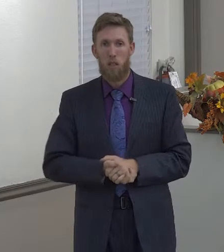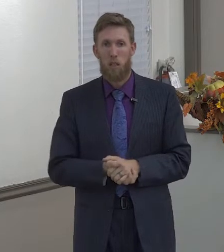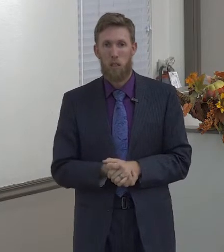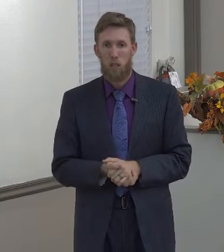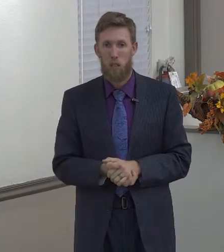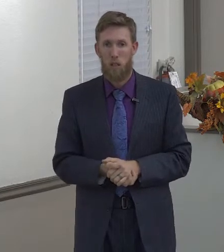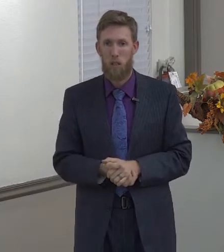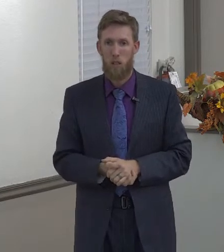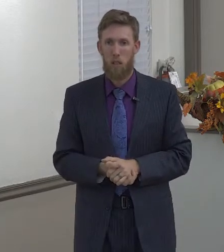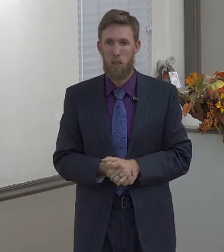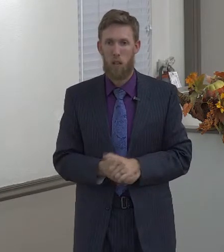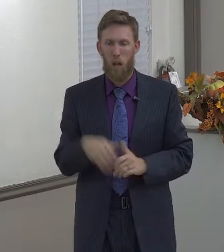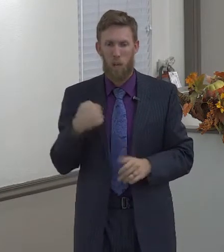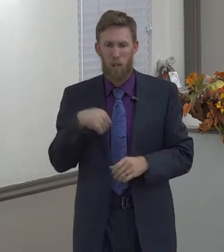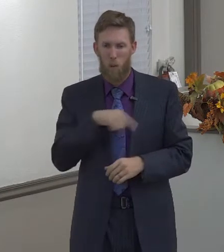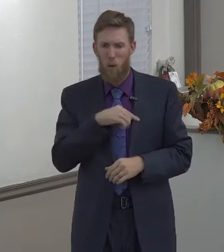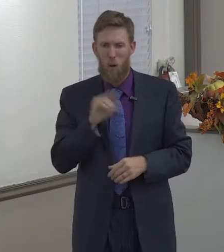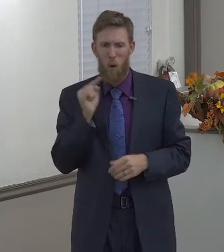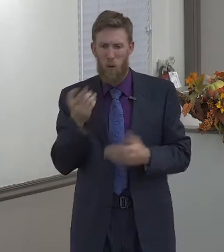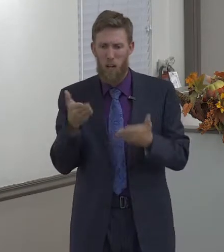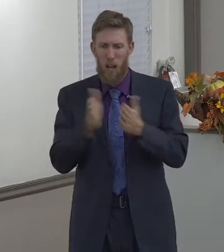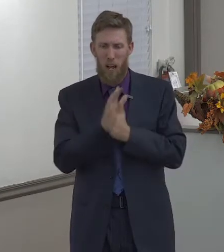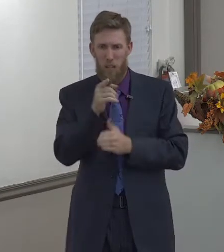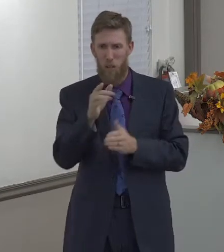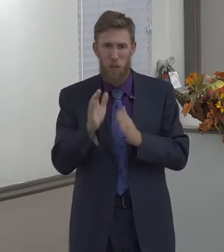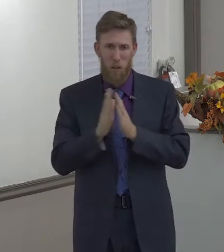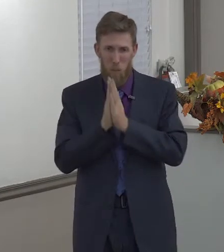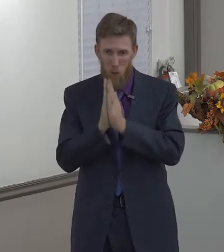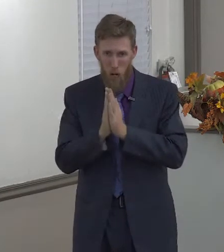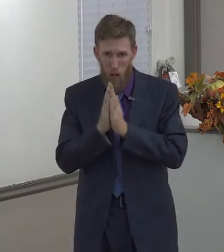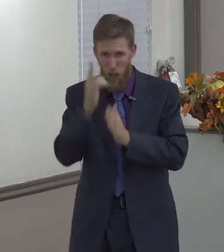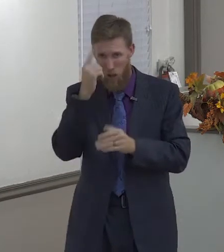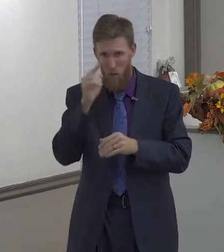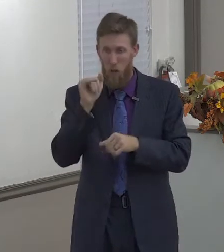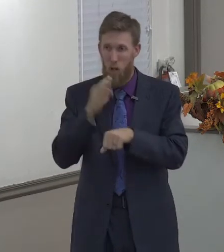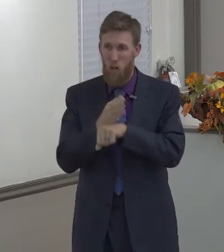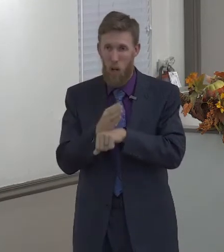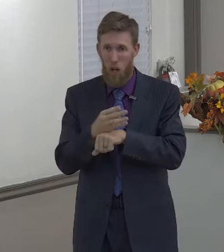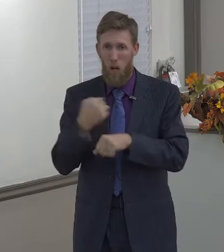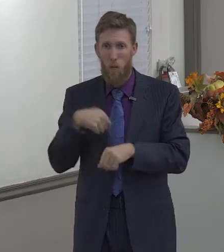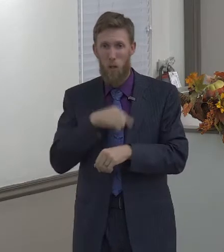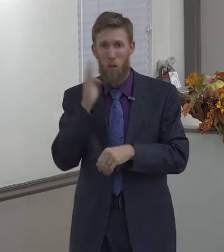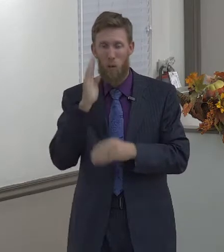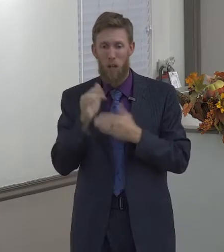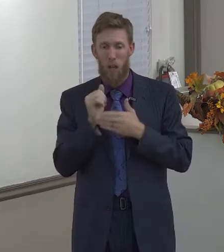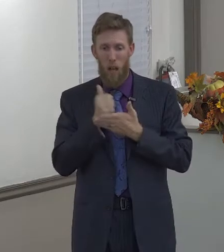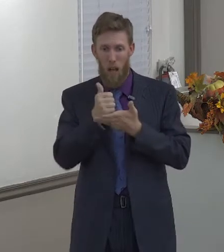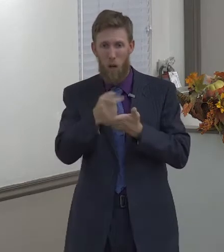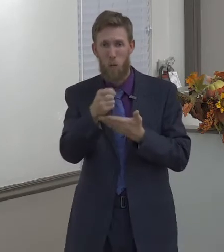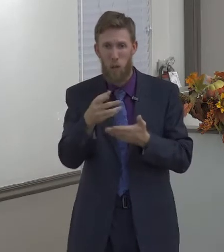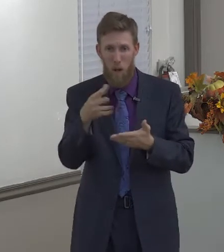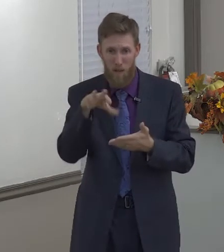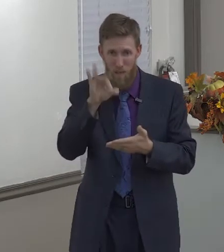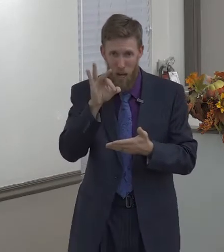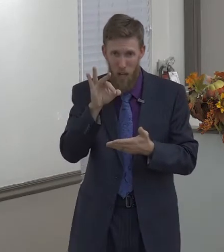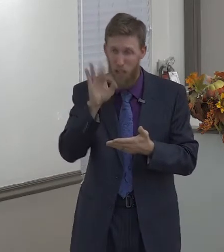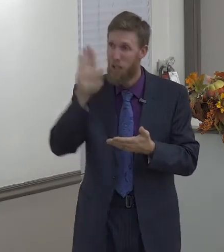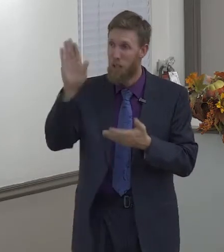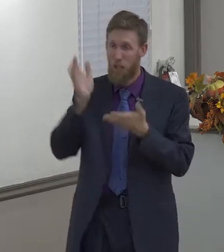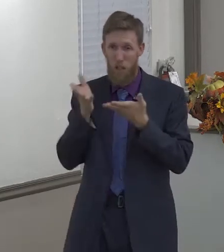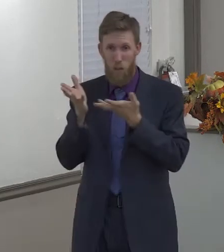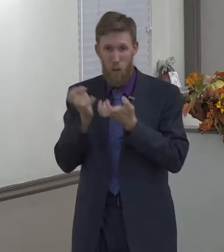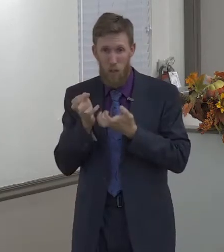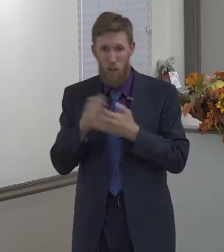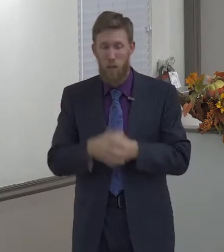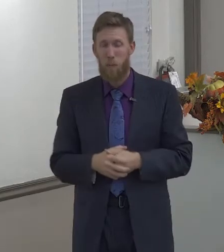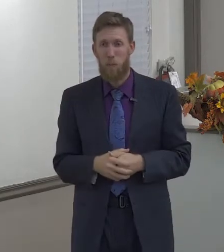way Pastor has told his ministry leaders to do it. I think that is the way the Bible would tell us to do it. Hey,